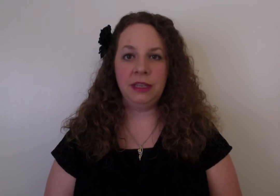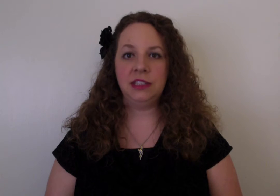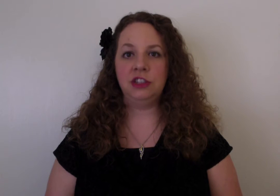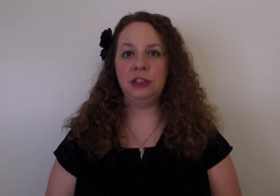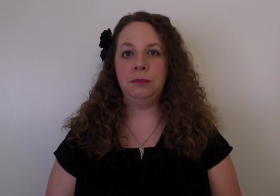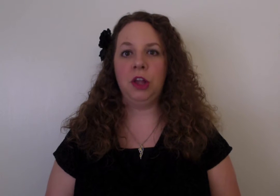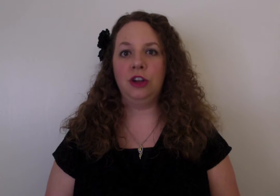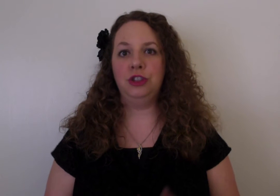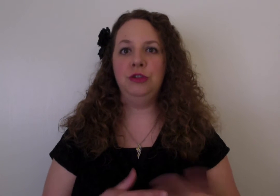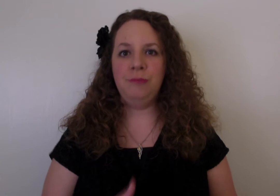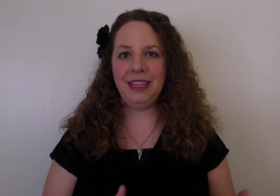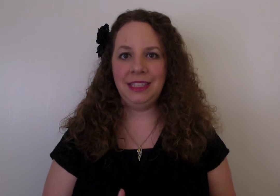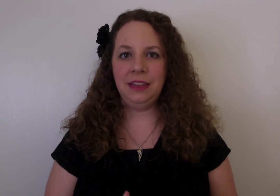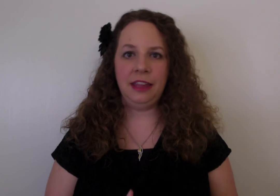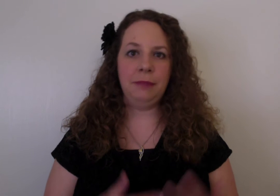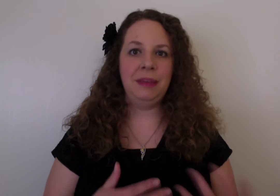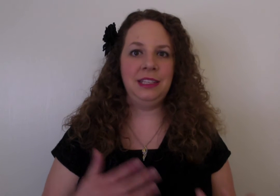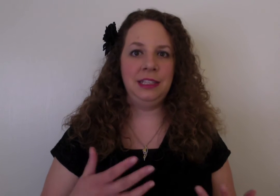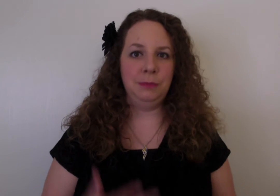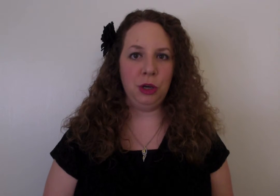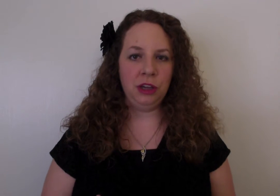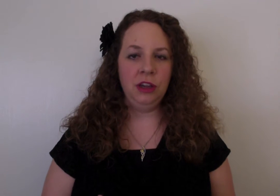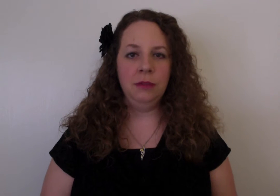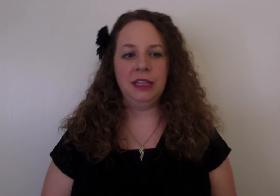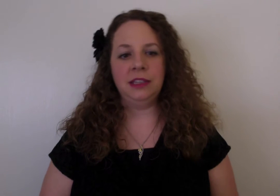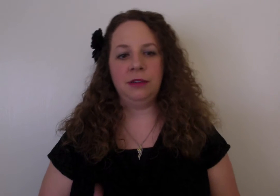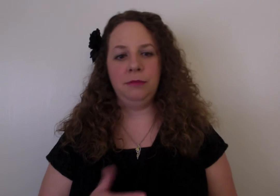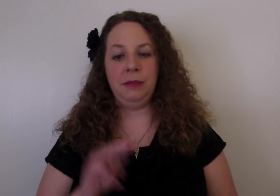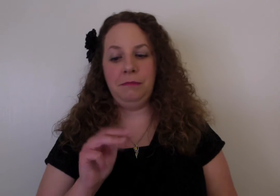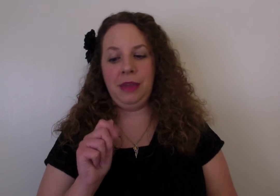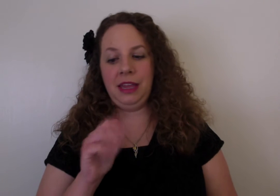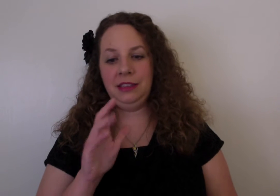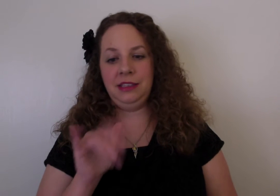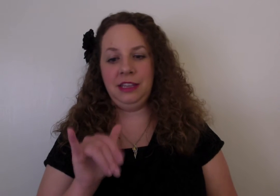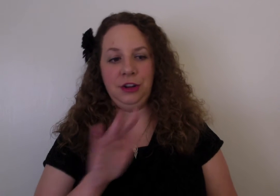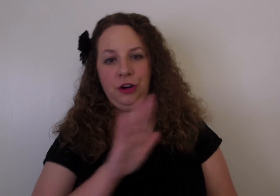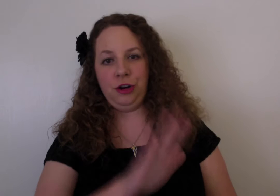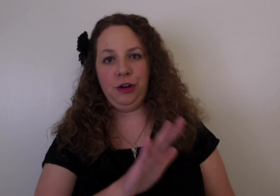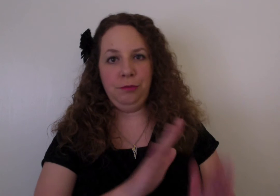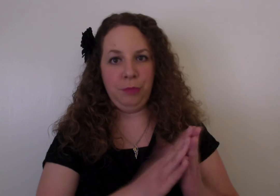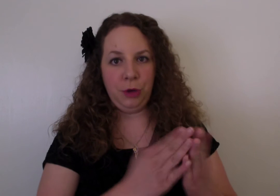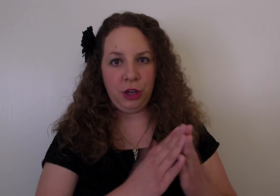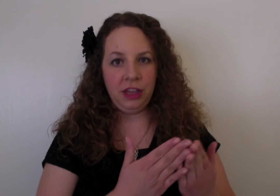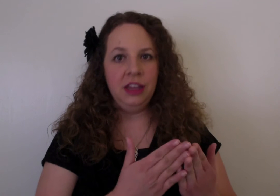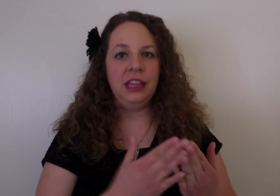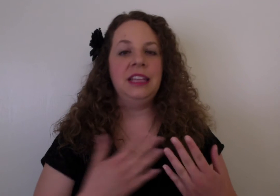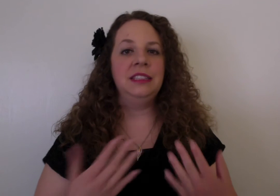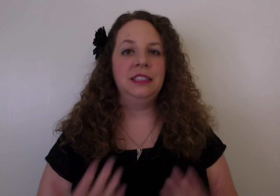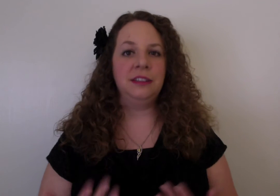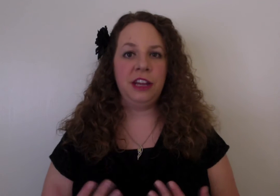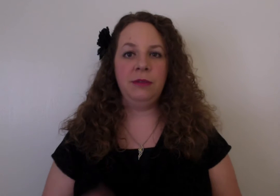doesn't just belong to Macy like Macy's book, because that would be Macy, her book. Okay, different, it would